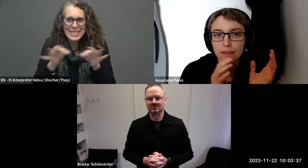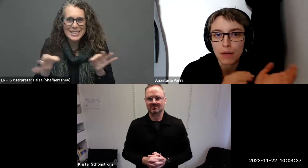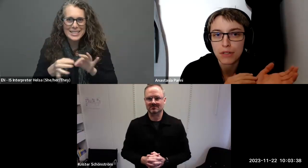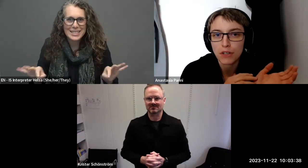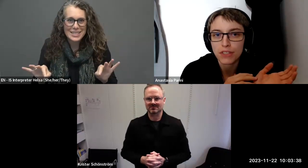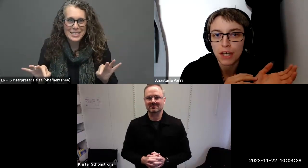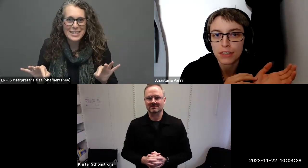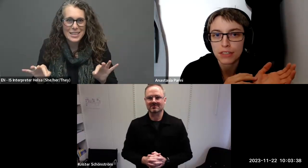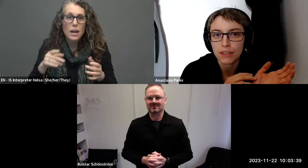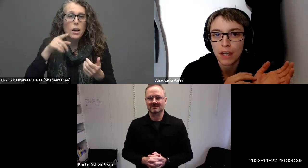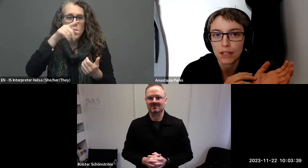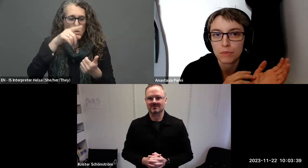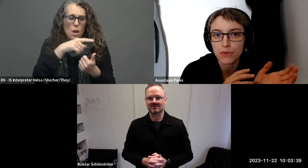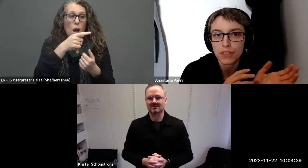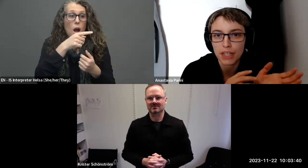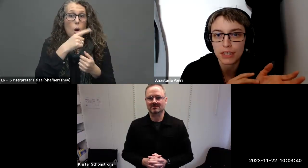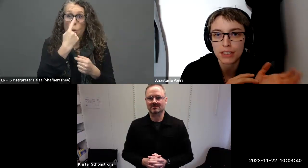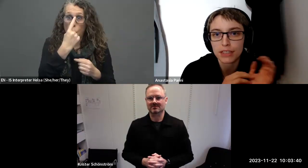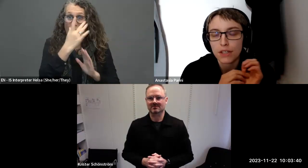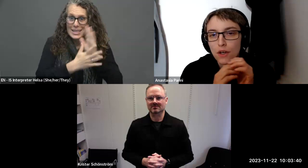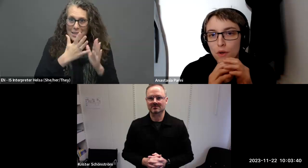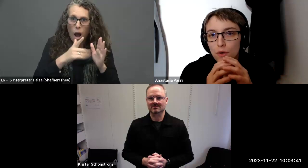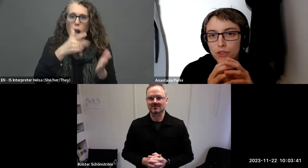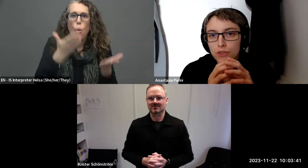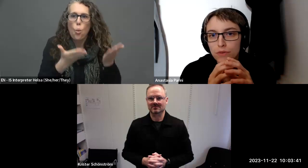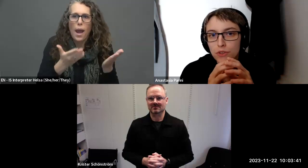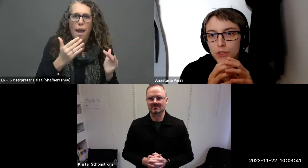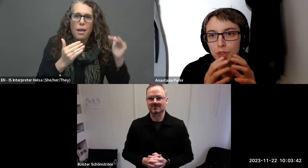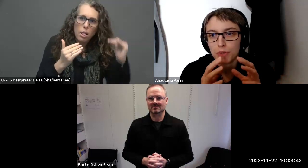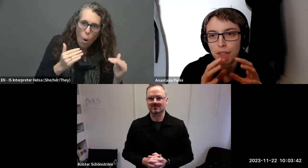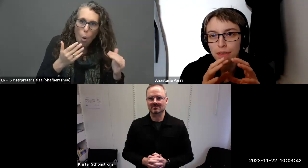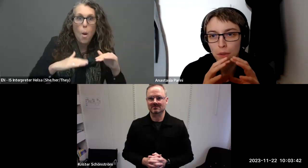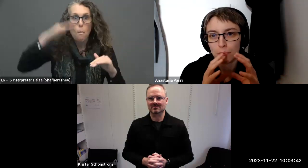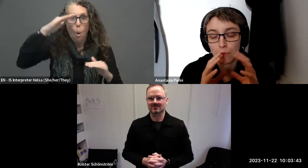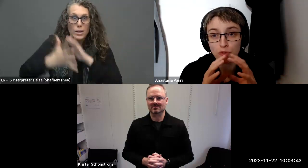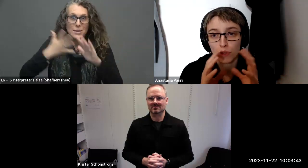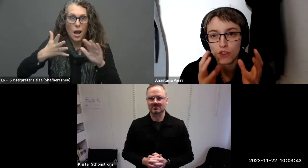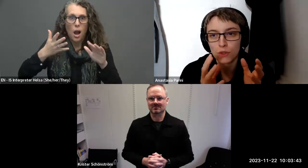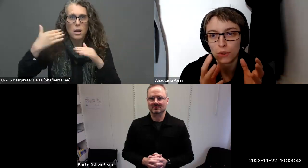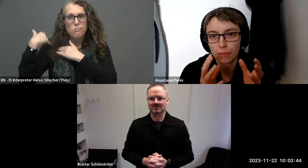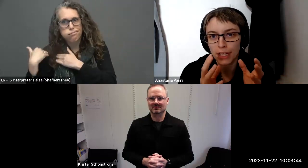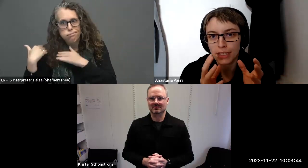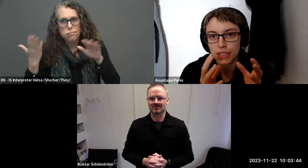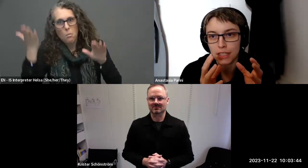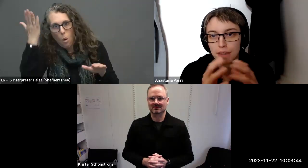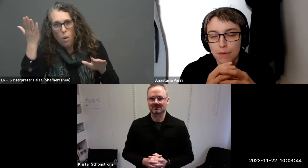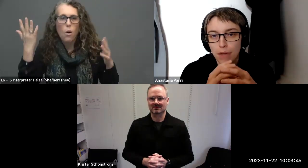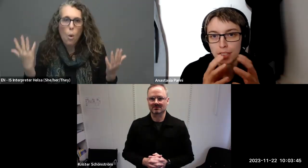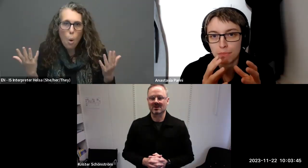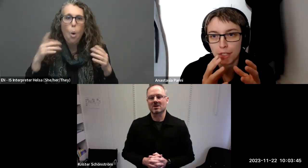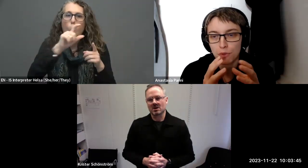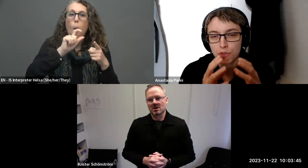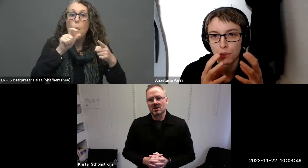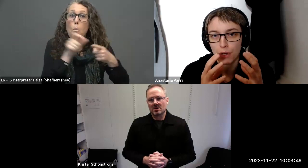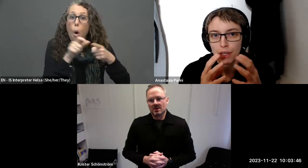at the number of signs that compose the sentence, or do you use the morphological complexity that